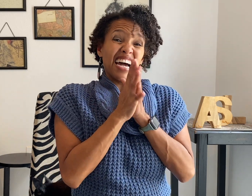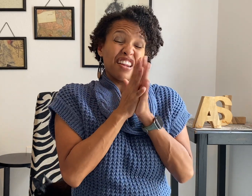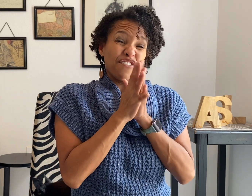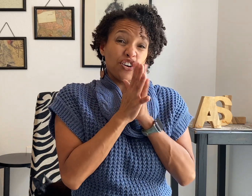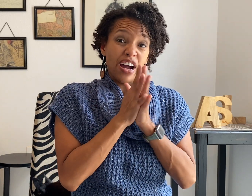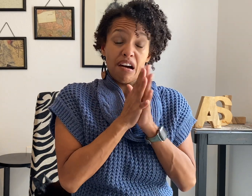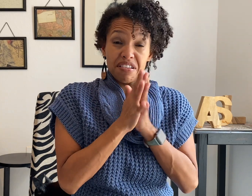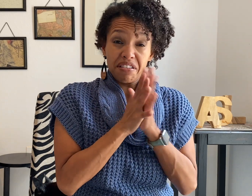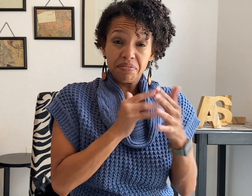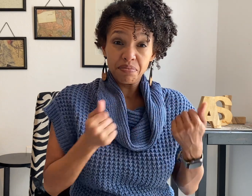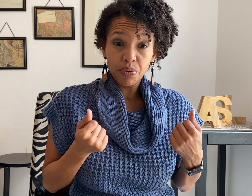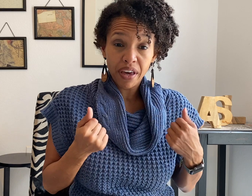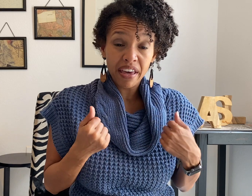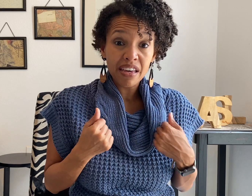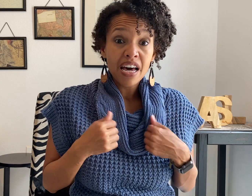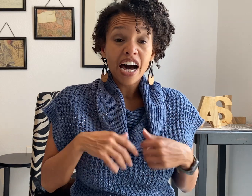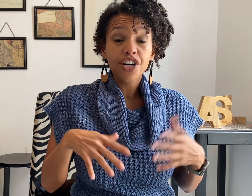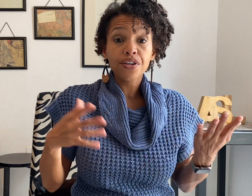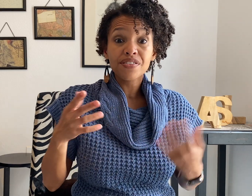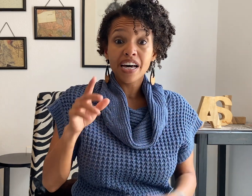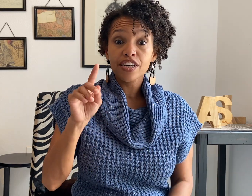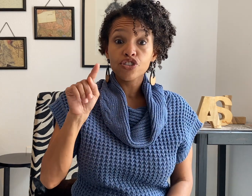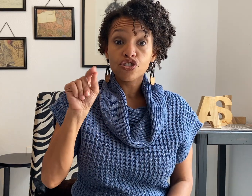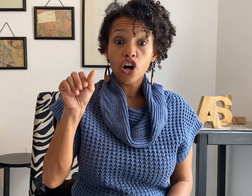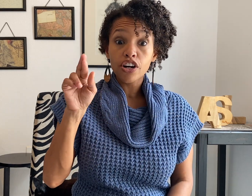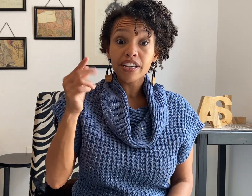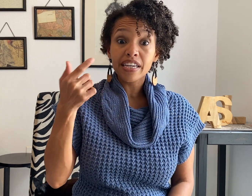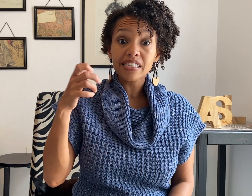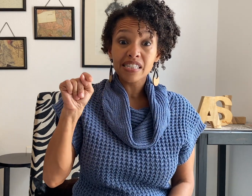for crowded, okay? I could have signed Target.